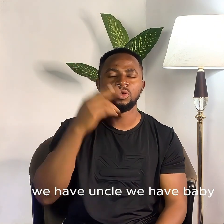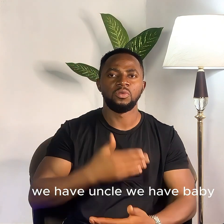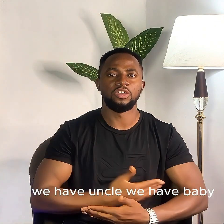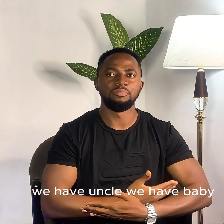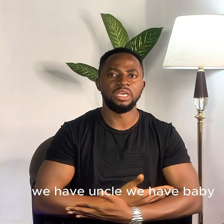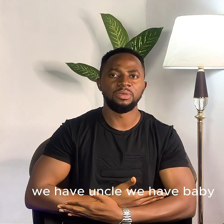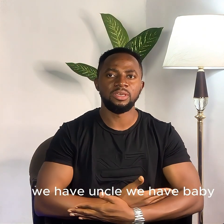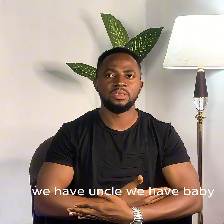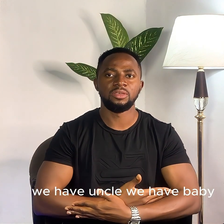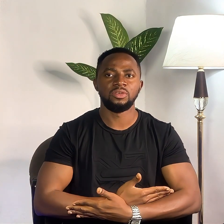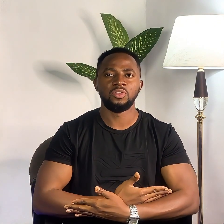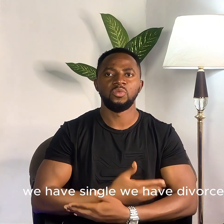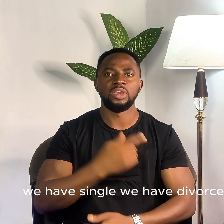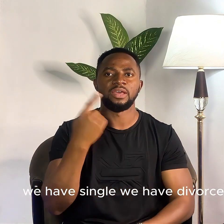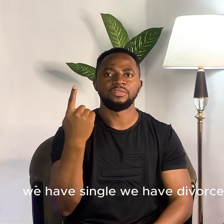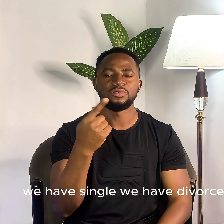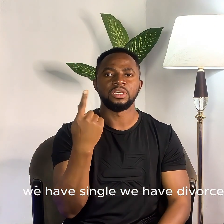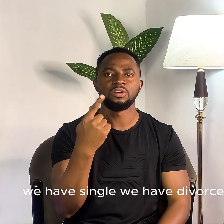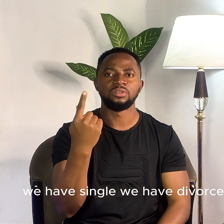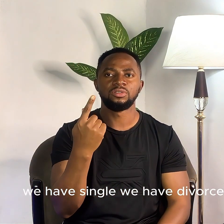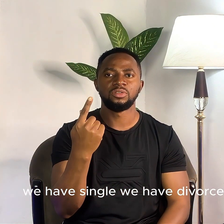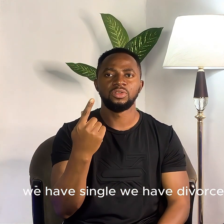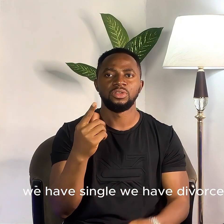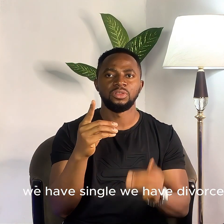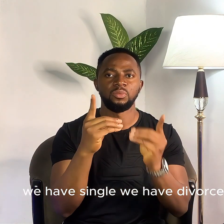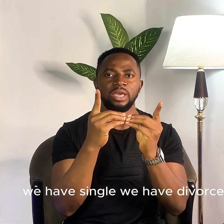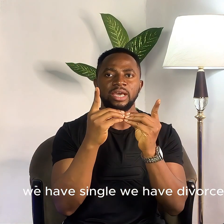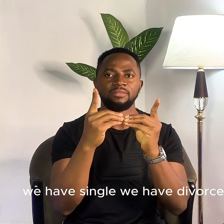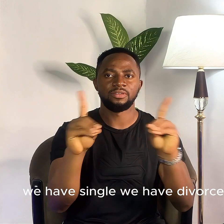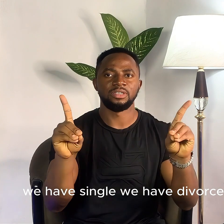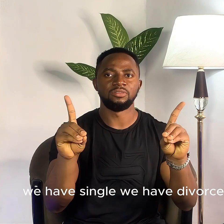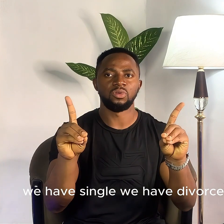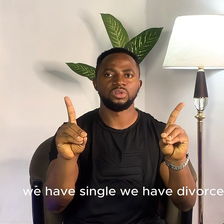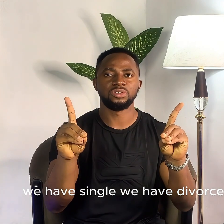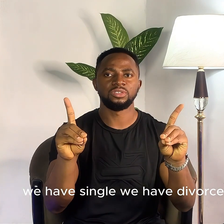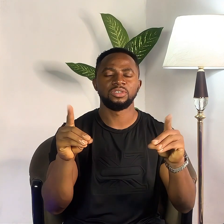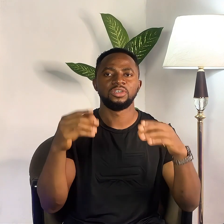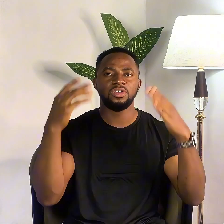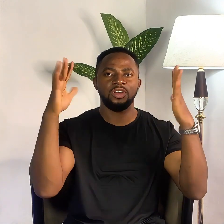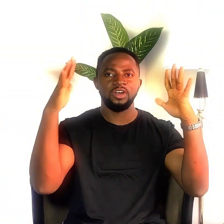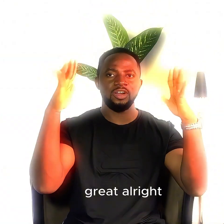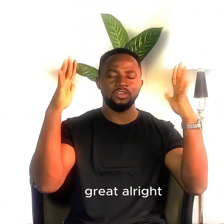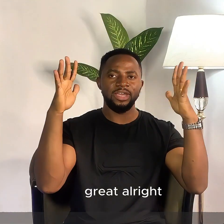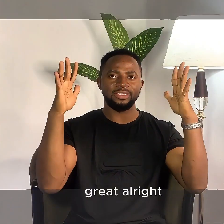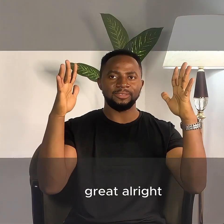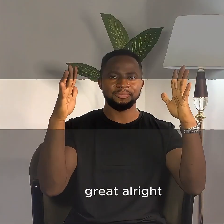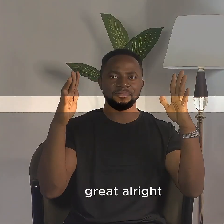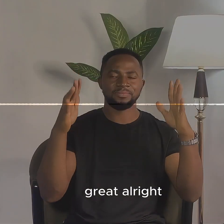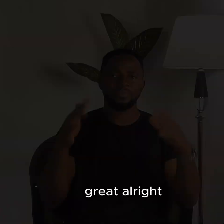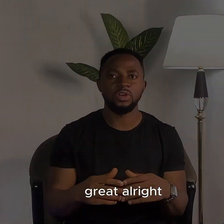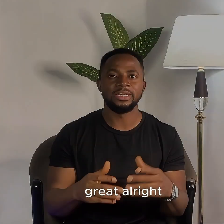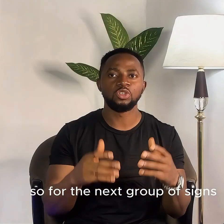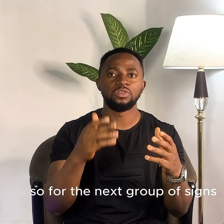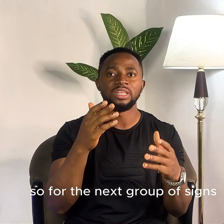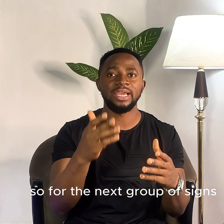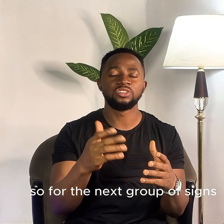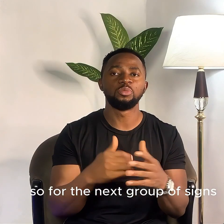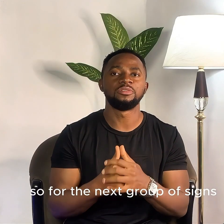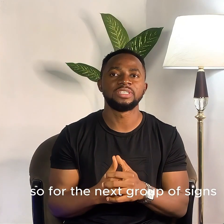we have baby, we have single, we have divorce. Great. All right, so for the next group of